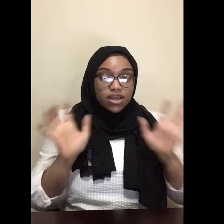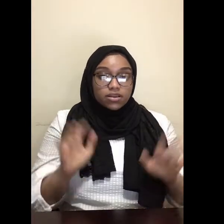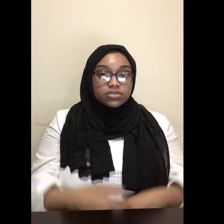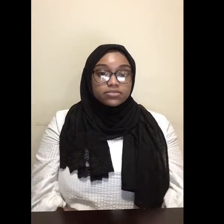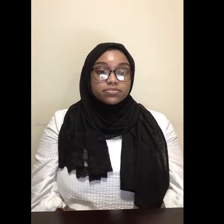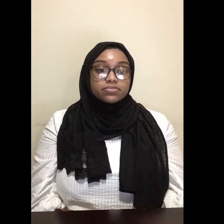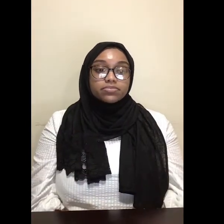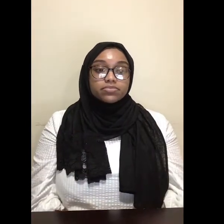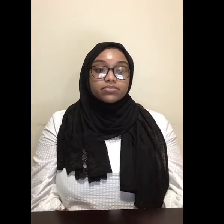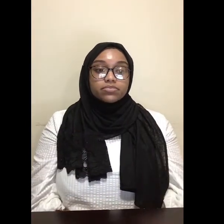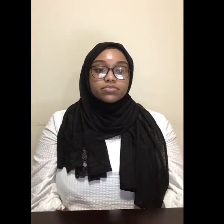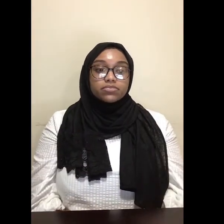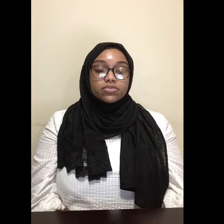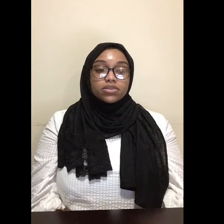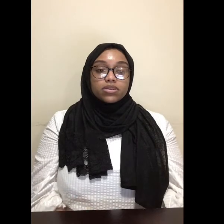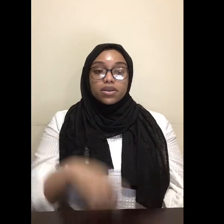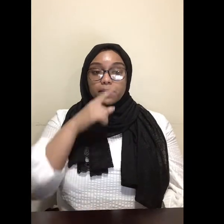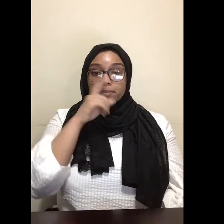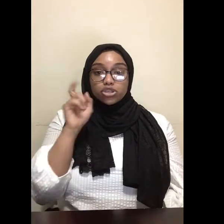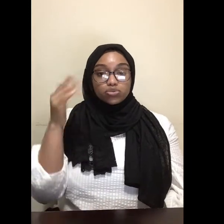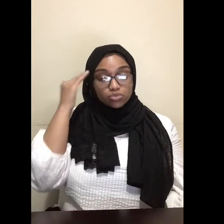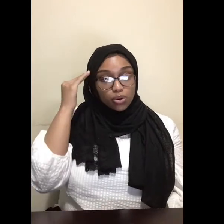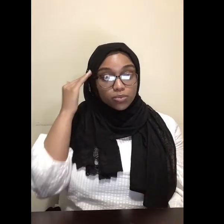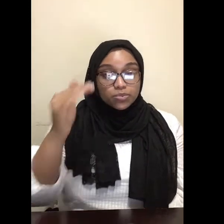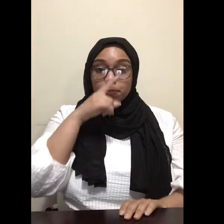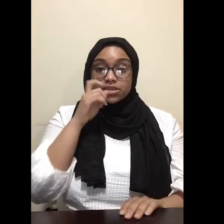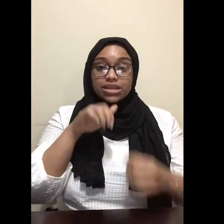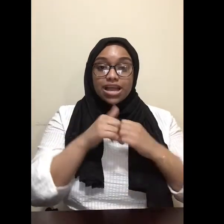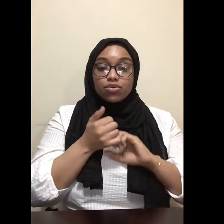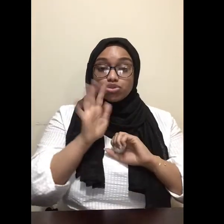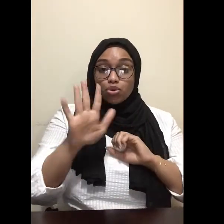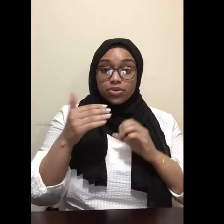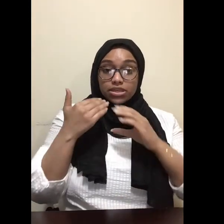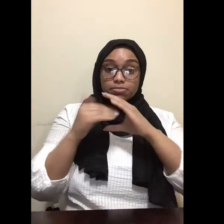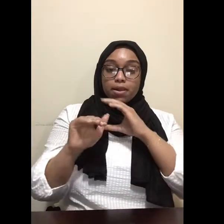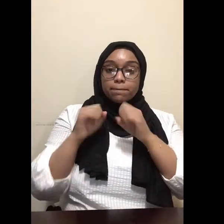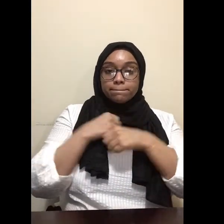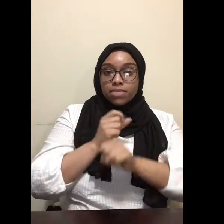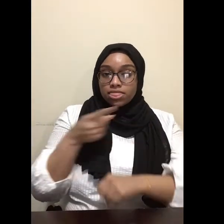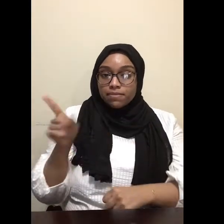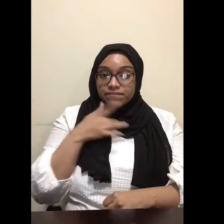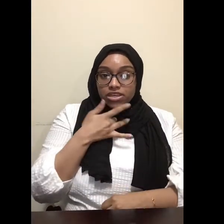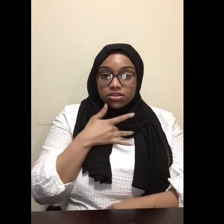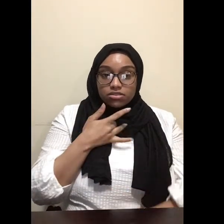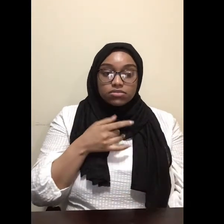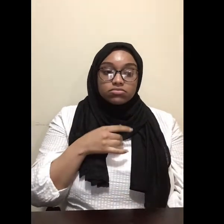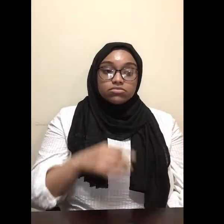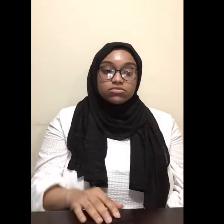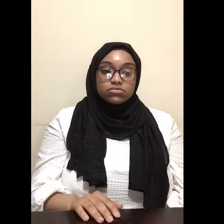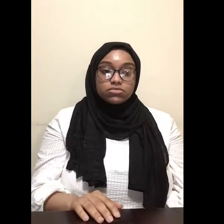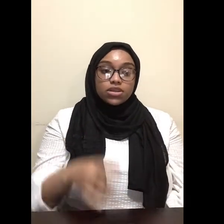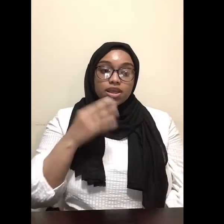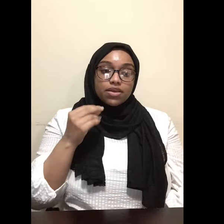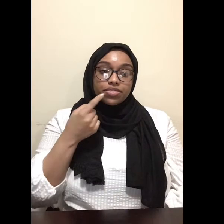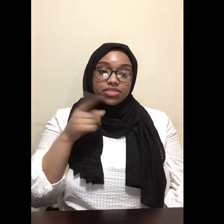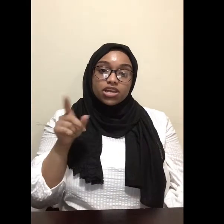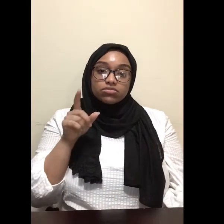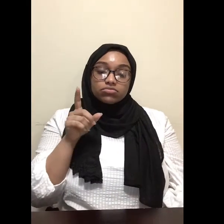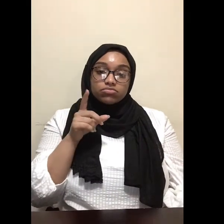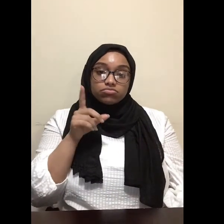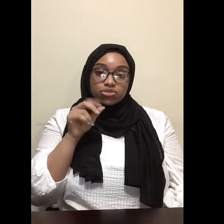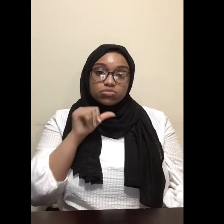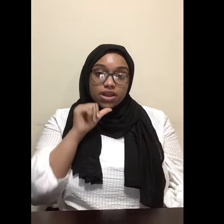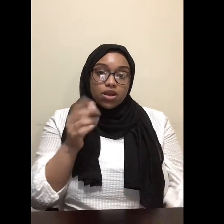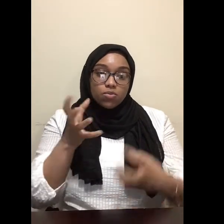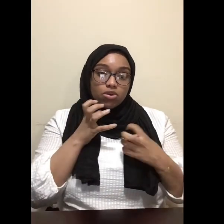later. For now, we're assuming that they are going to show up for the meeting. You want to start by saying, thank you so much for